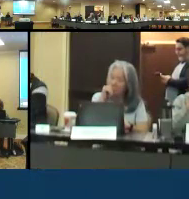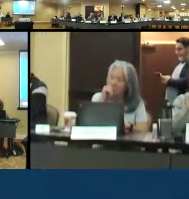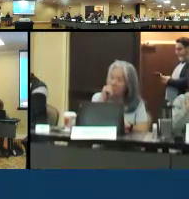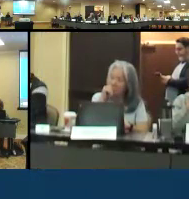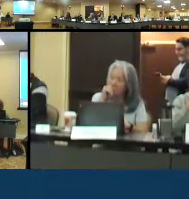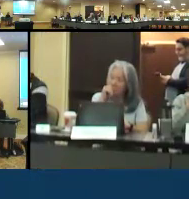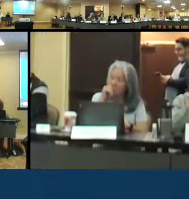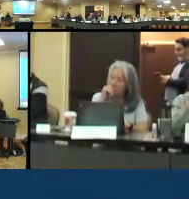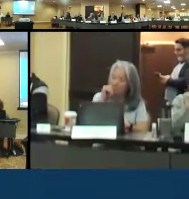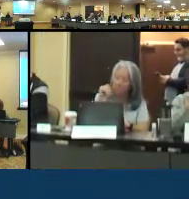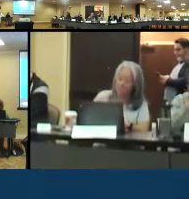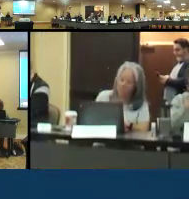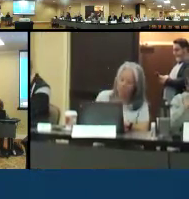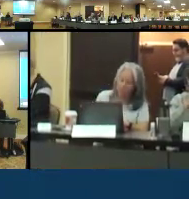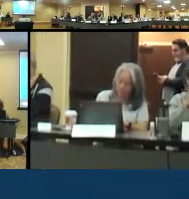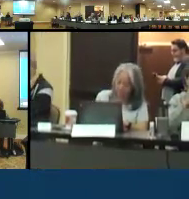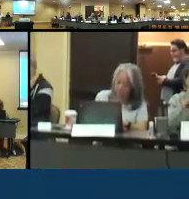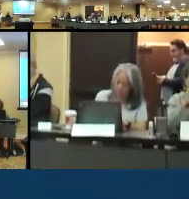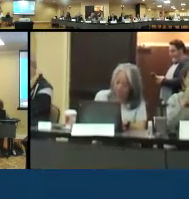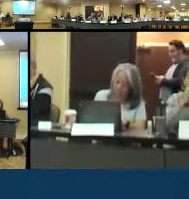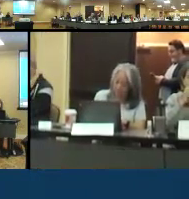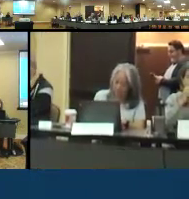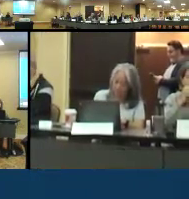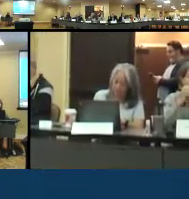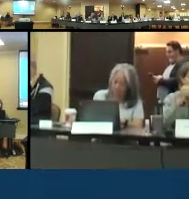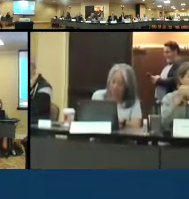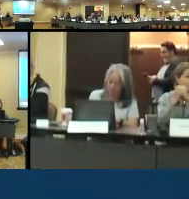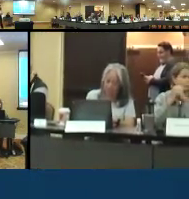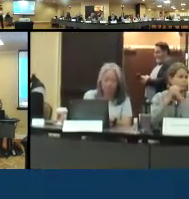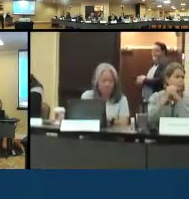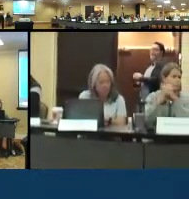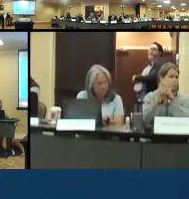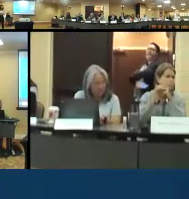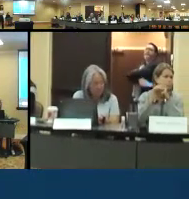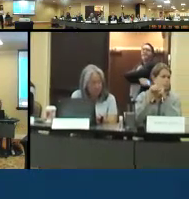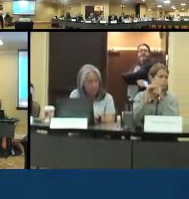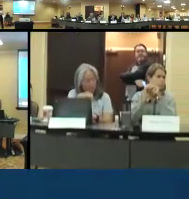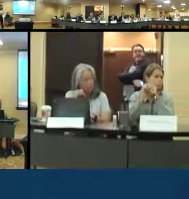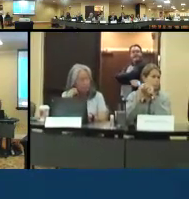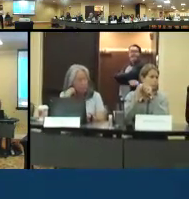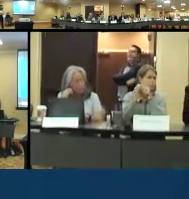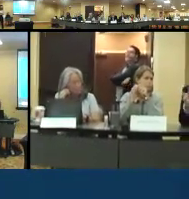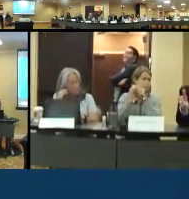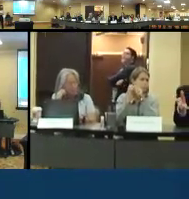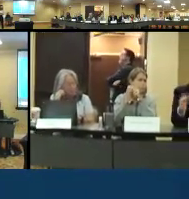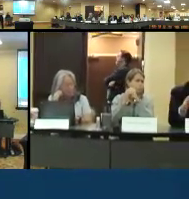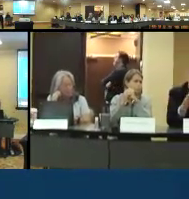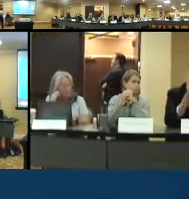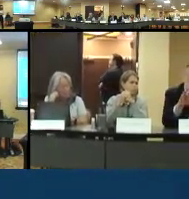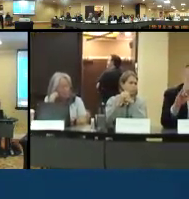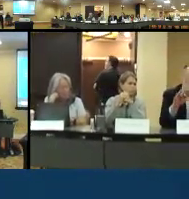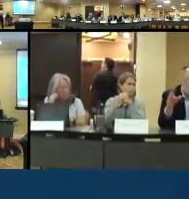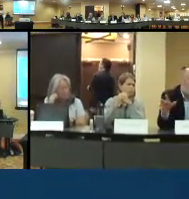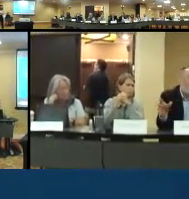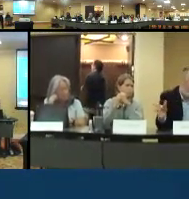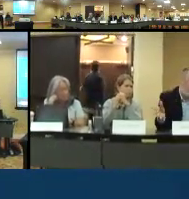Okay, great. Thank you. Other questions? Yes, Adam. So the way I read it also, regional crisis lines